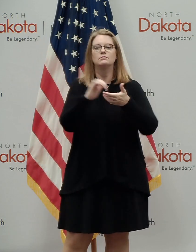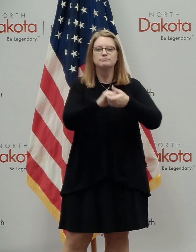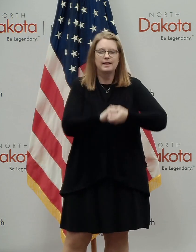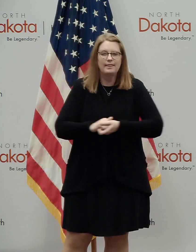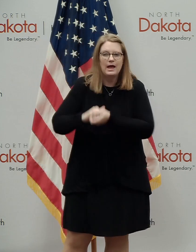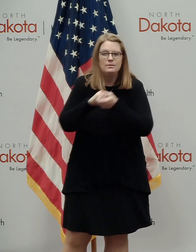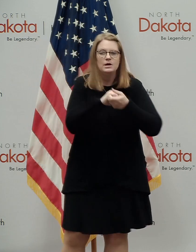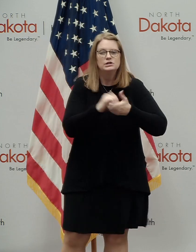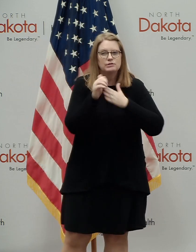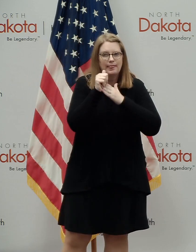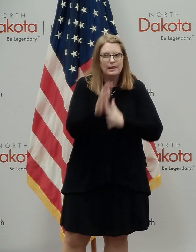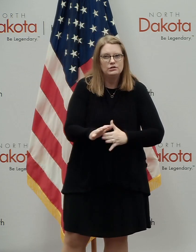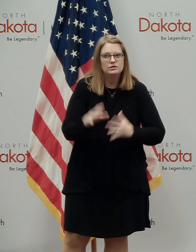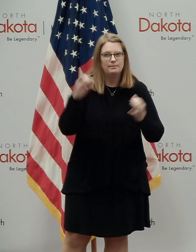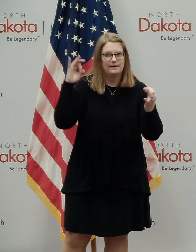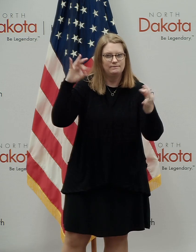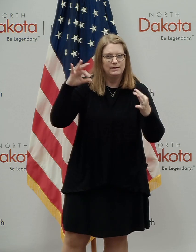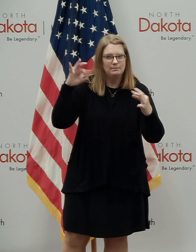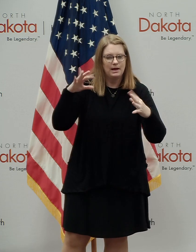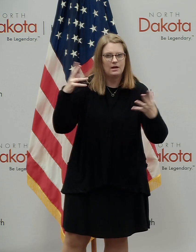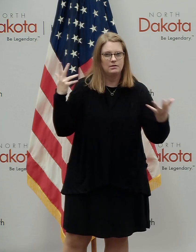leadership. And for the